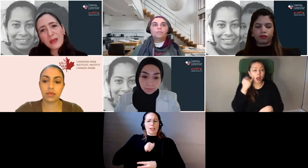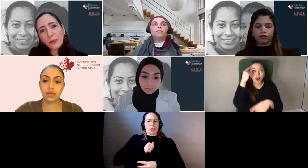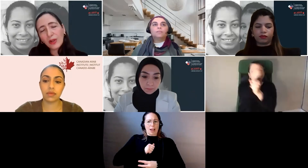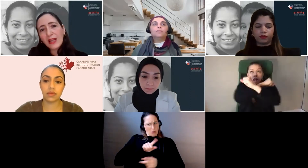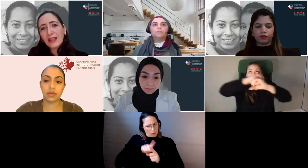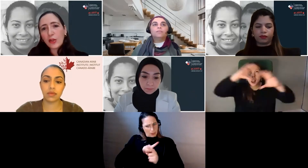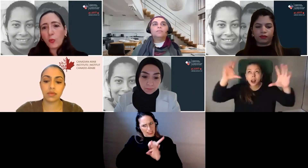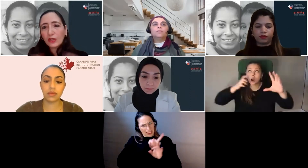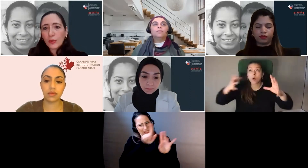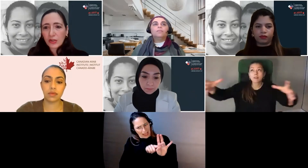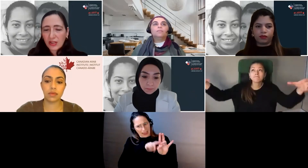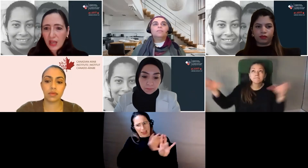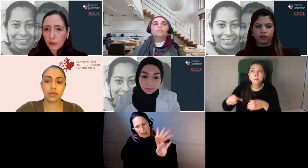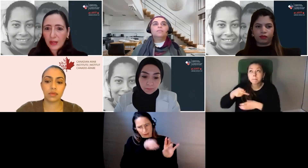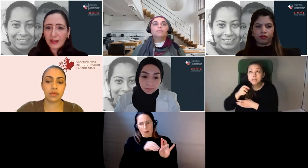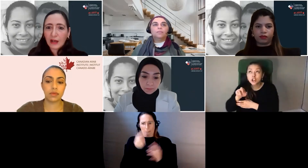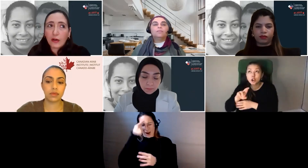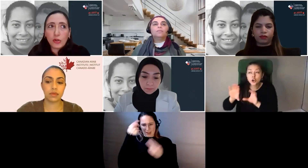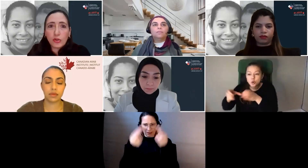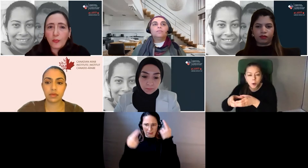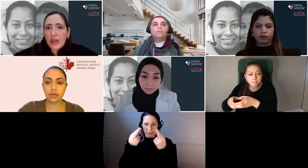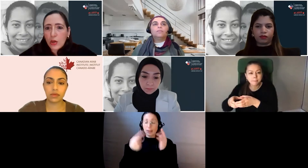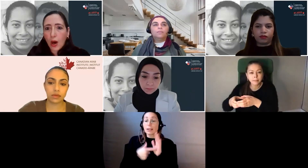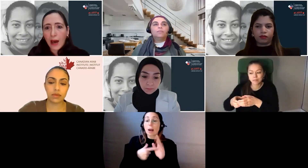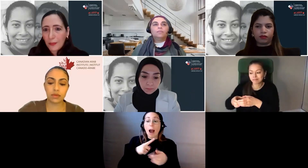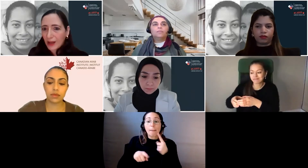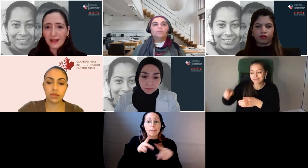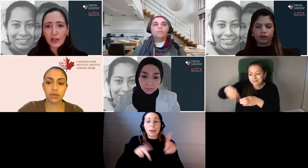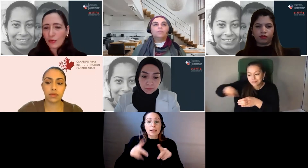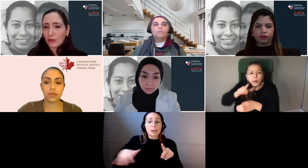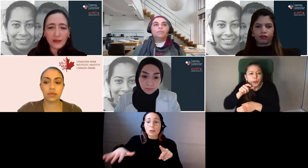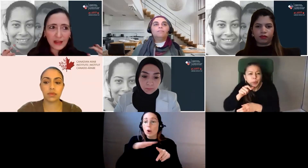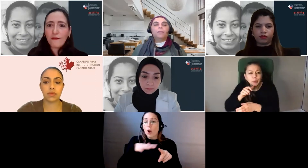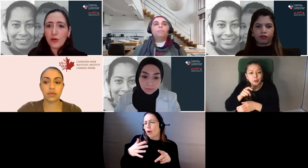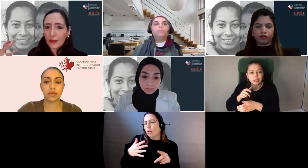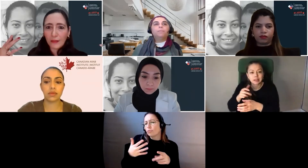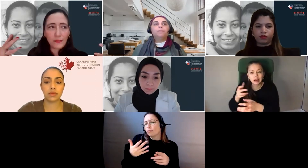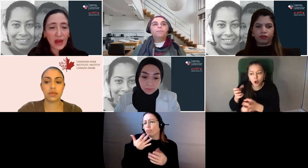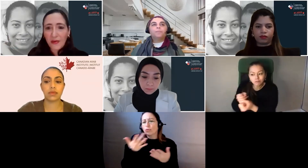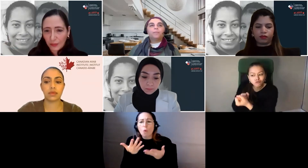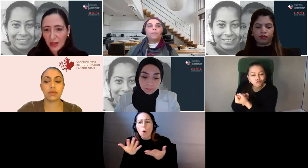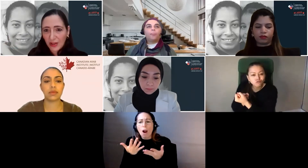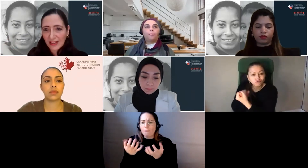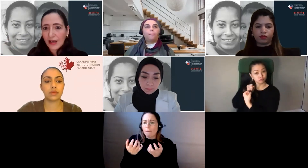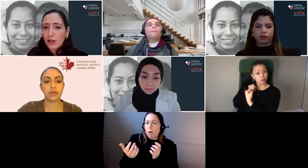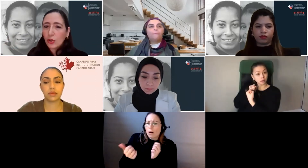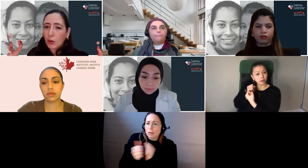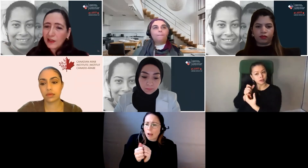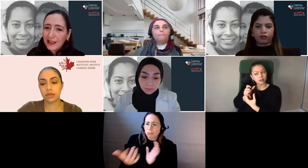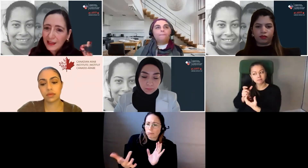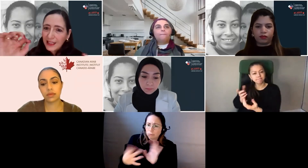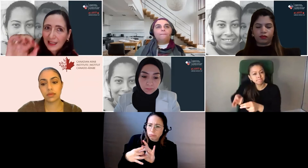what are the people that you want to associate with and that are going to bring you up and give you a better experience.